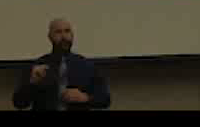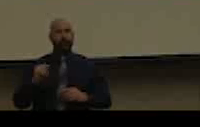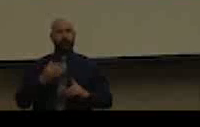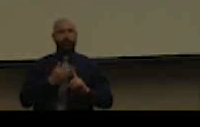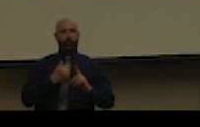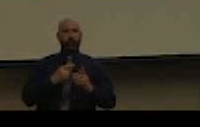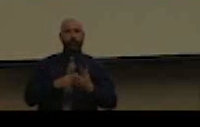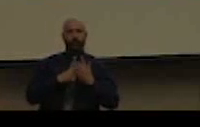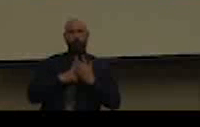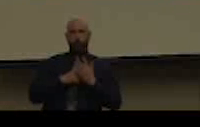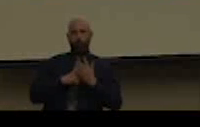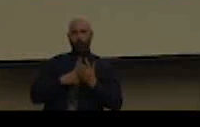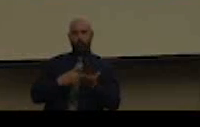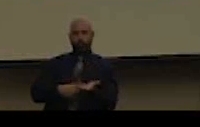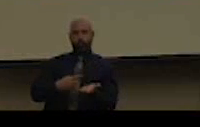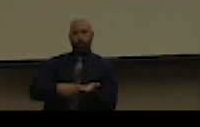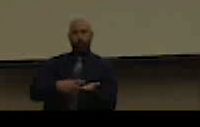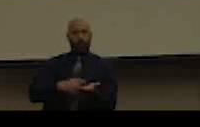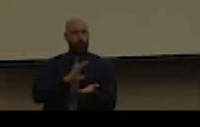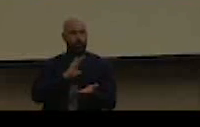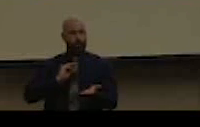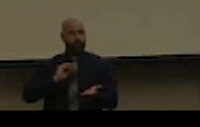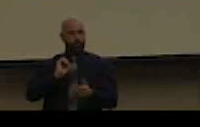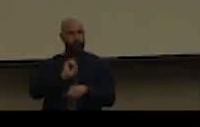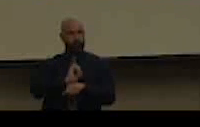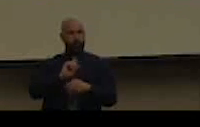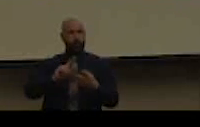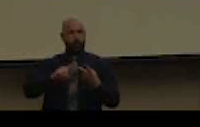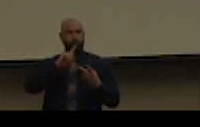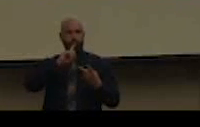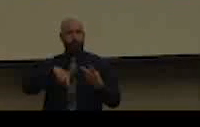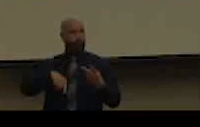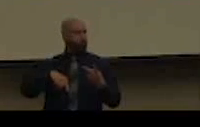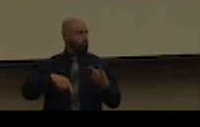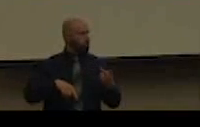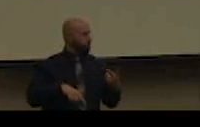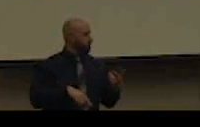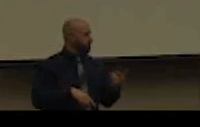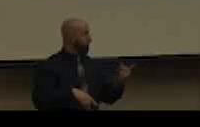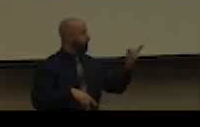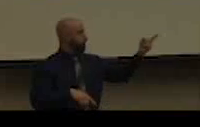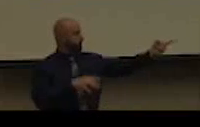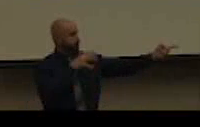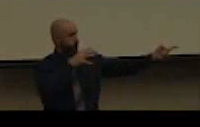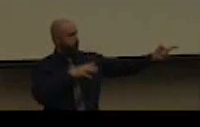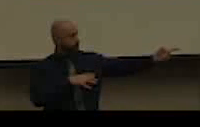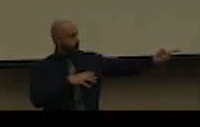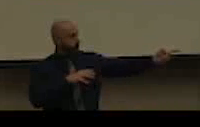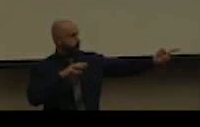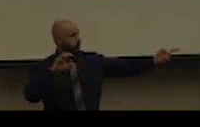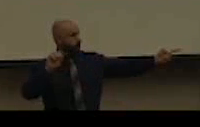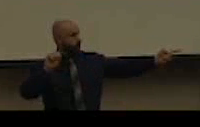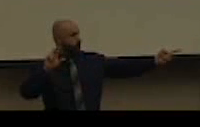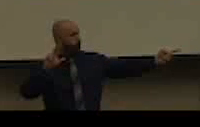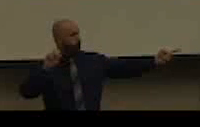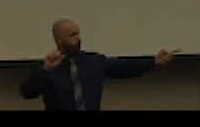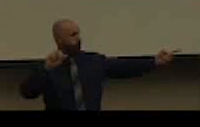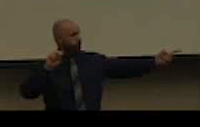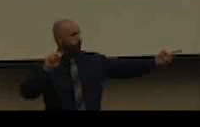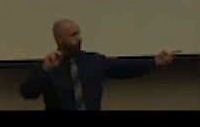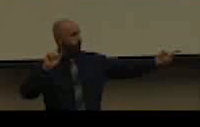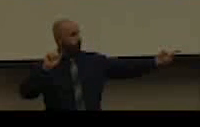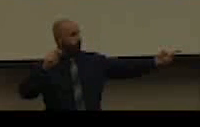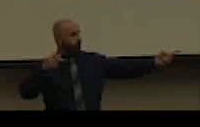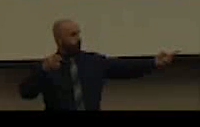work and the report in year two? Yes, ma'am. Susan Spring with Regina Chadley